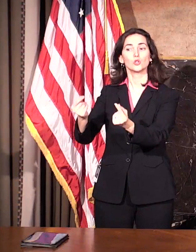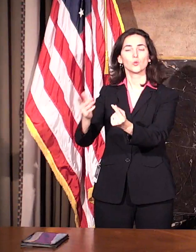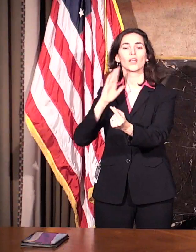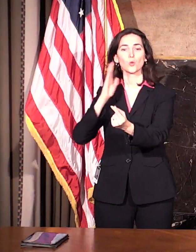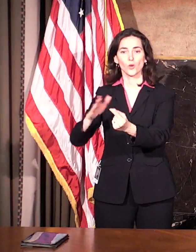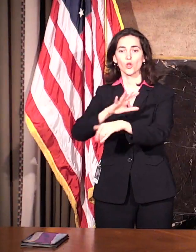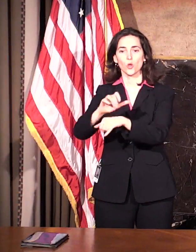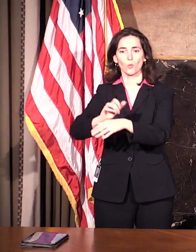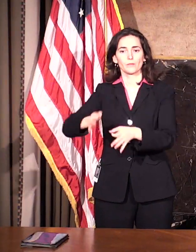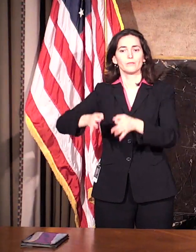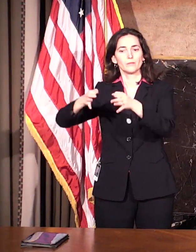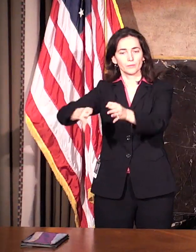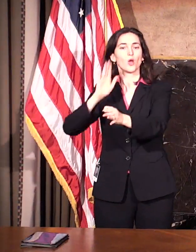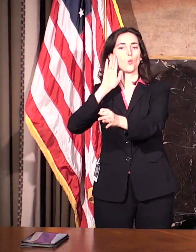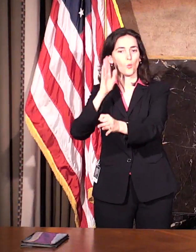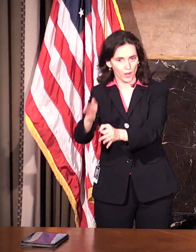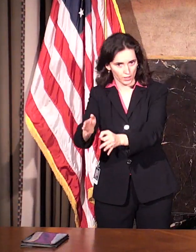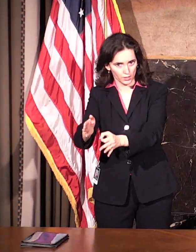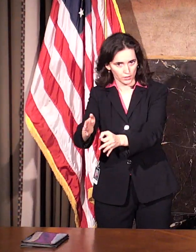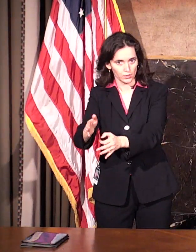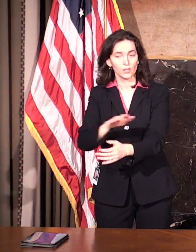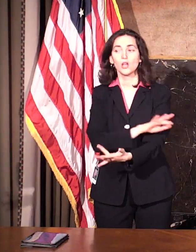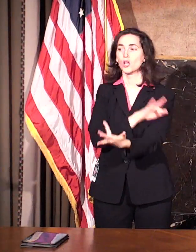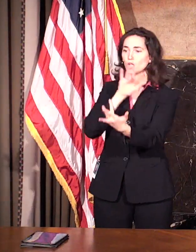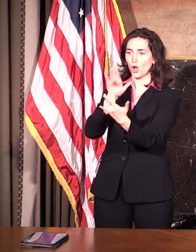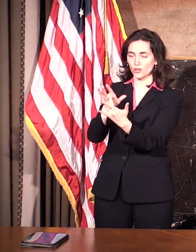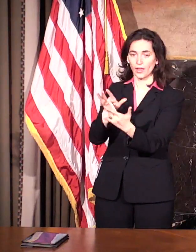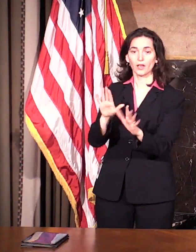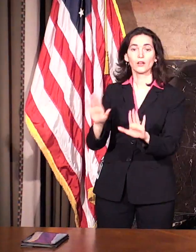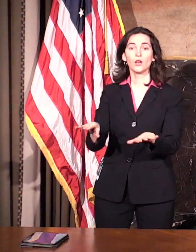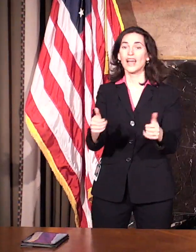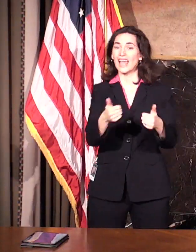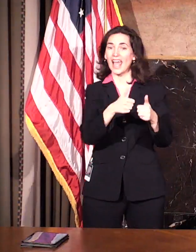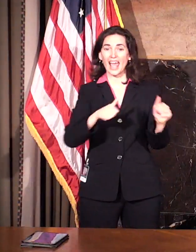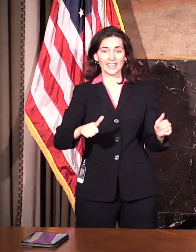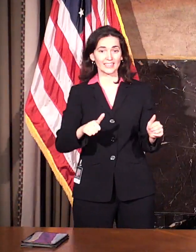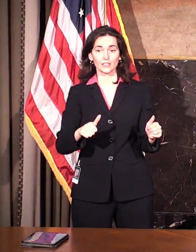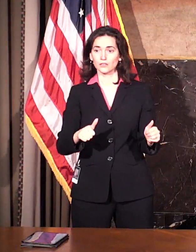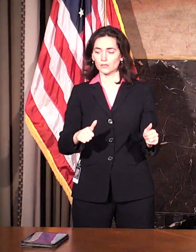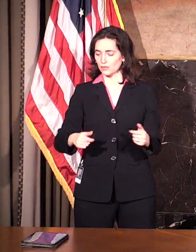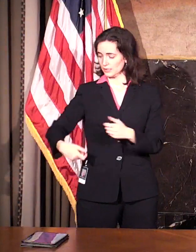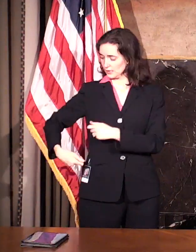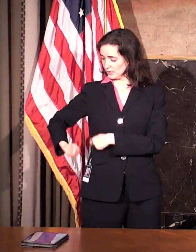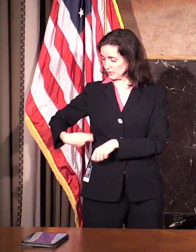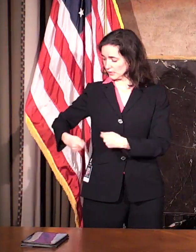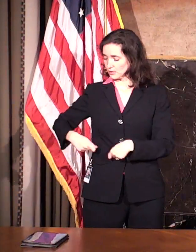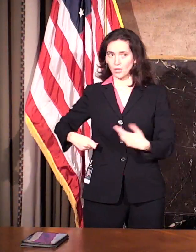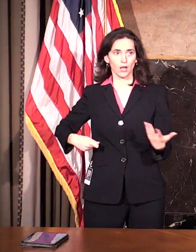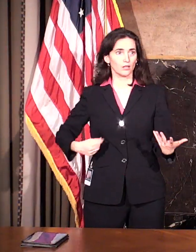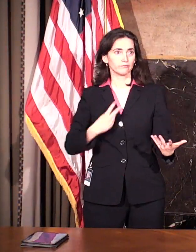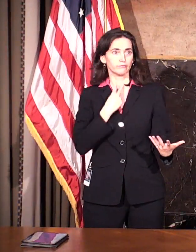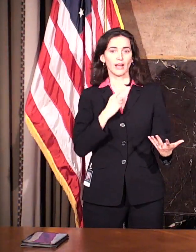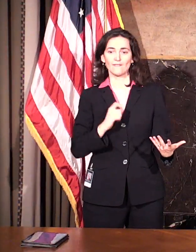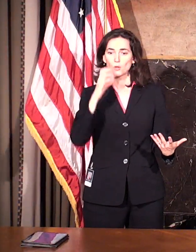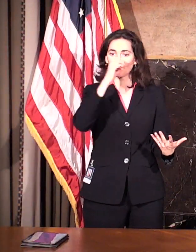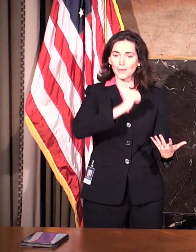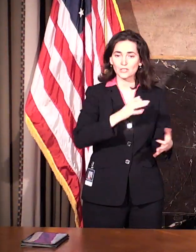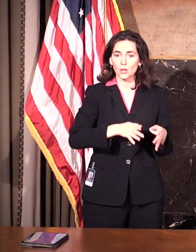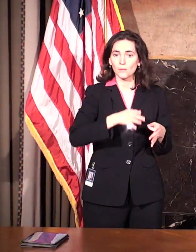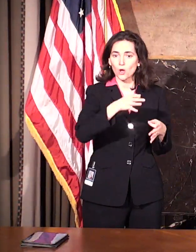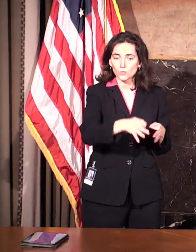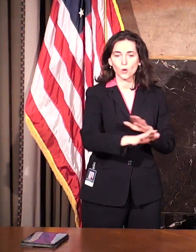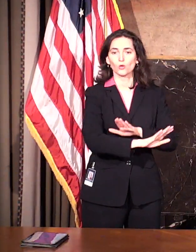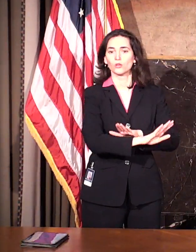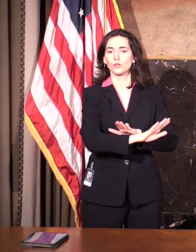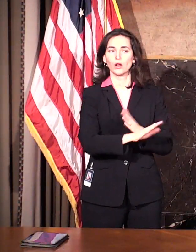you. Please communicate with the dialysis provider. We want anyone that has to miss or postpone a dialysis session to